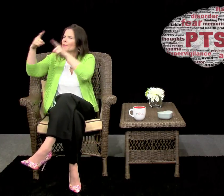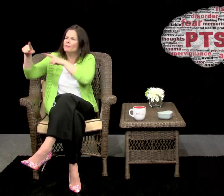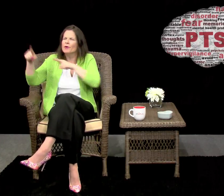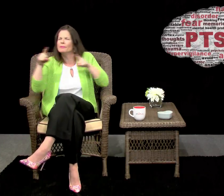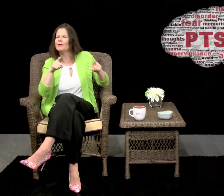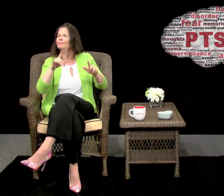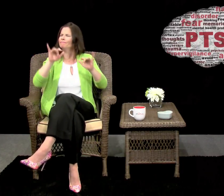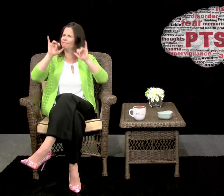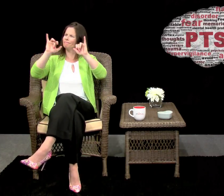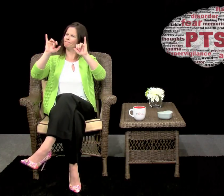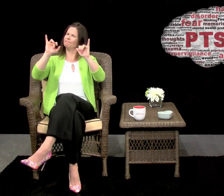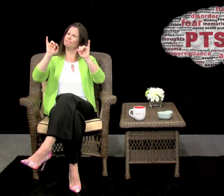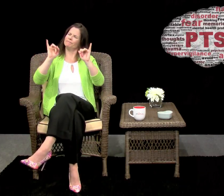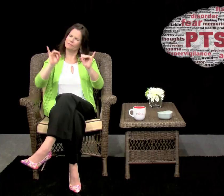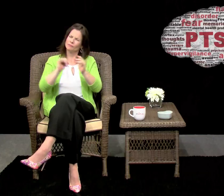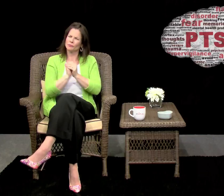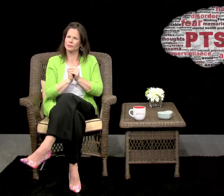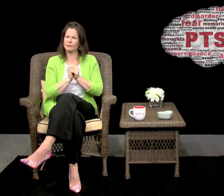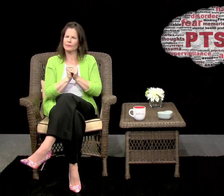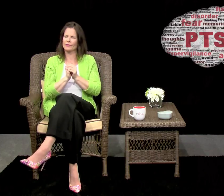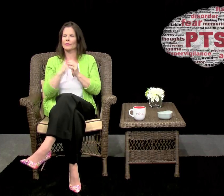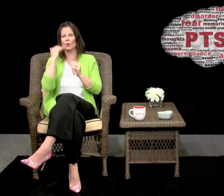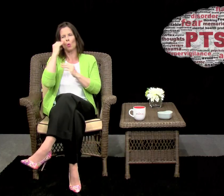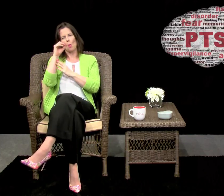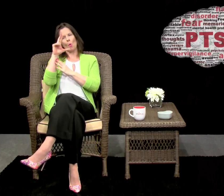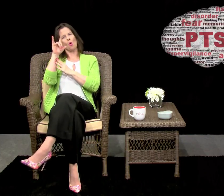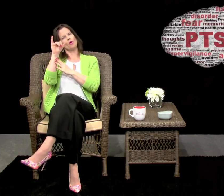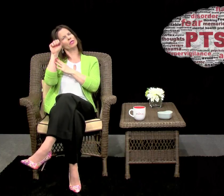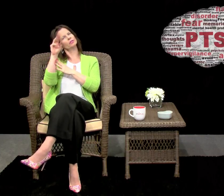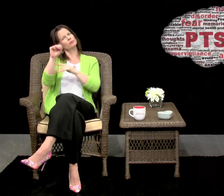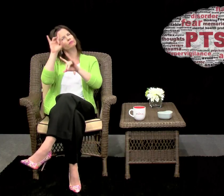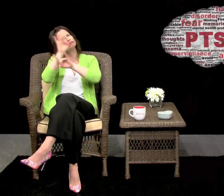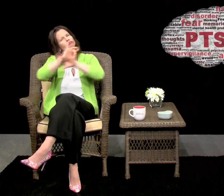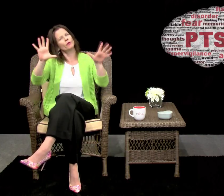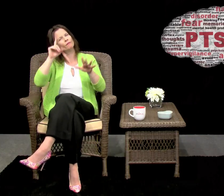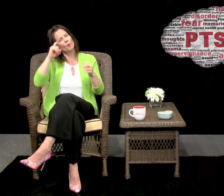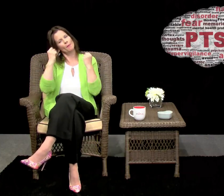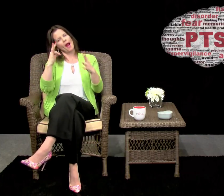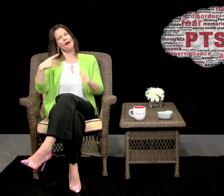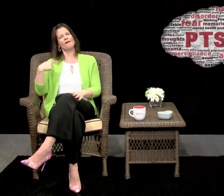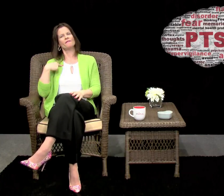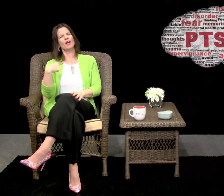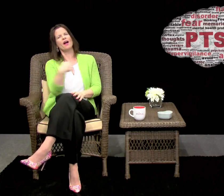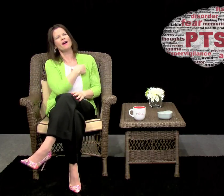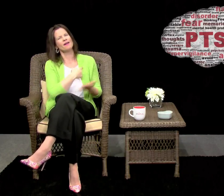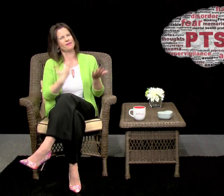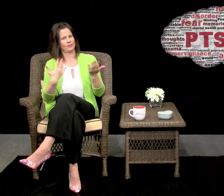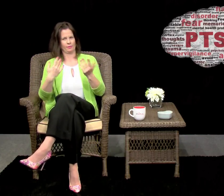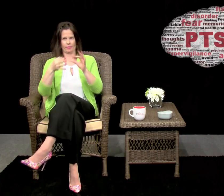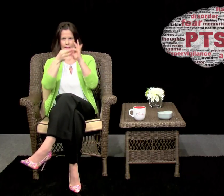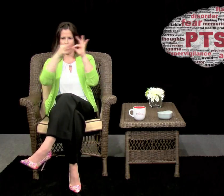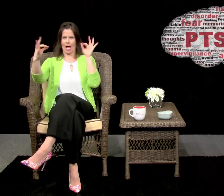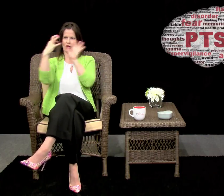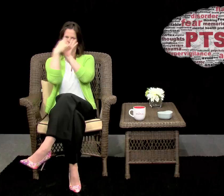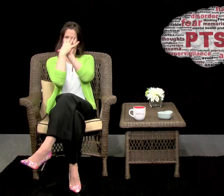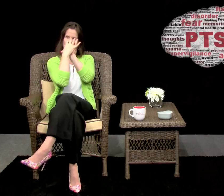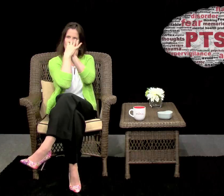now I also noticed this happening out in the community, that oralism is bad for